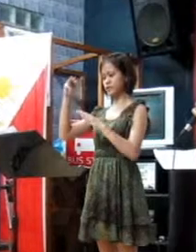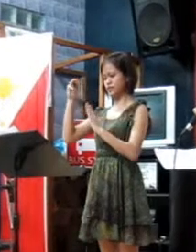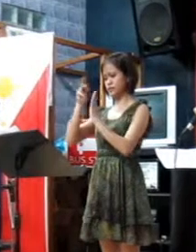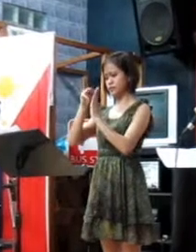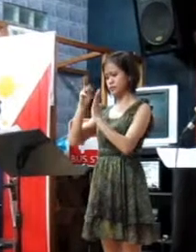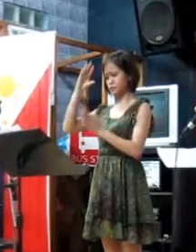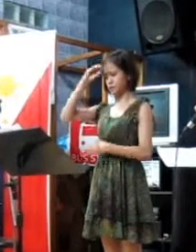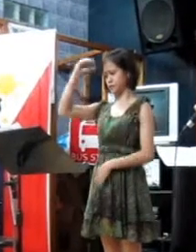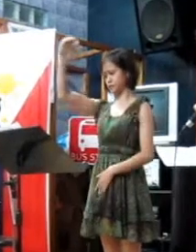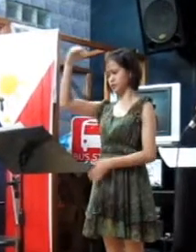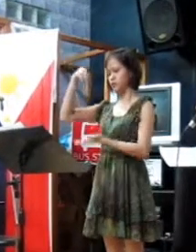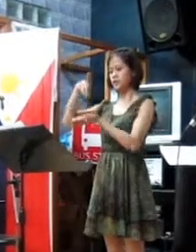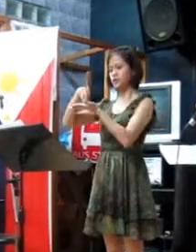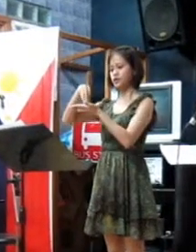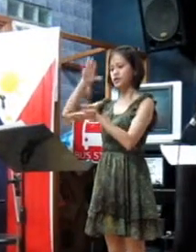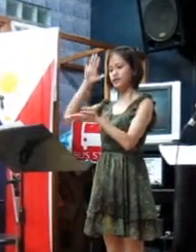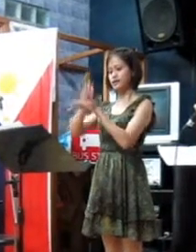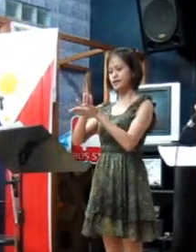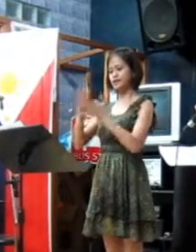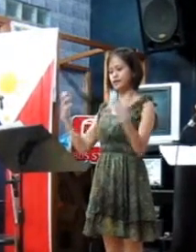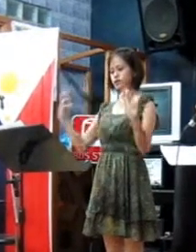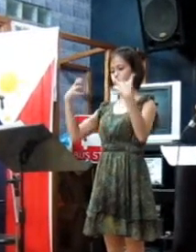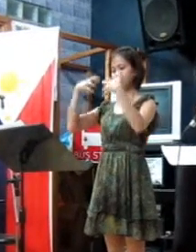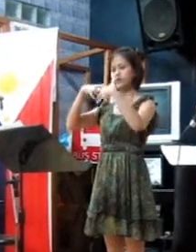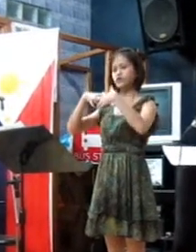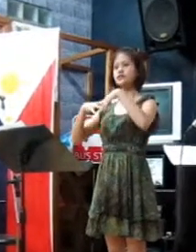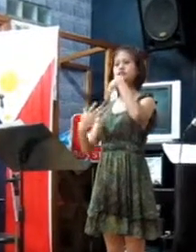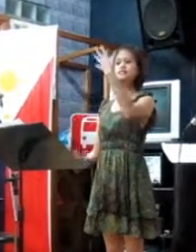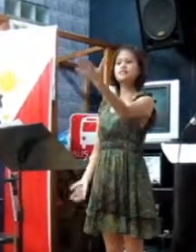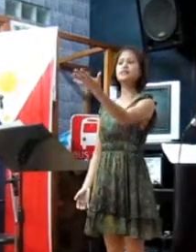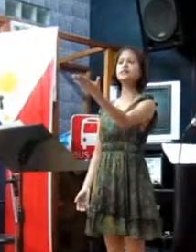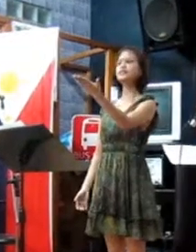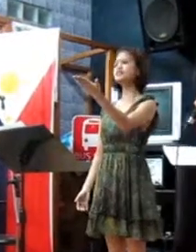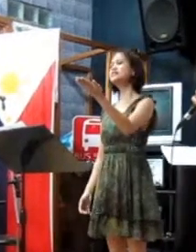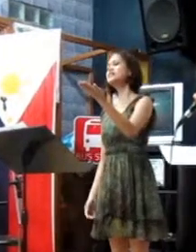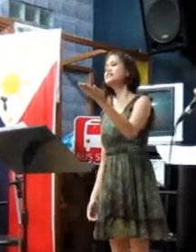and Businessmen's Credit Cooperative,